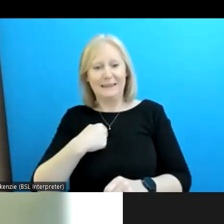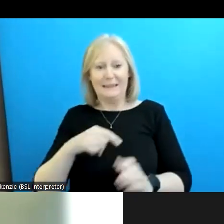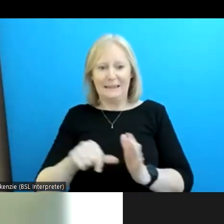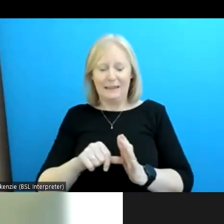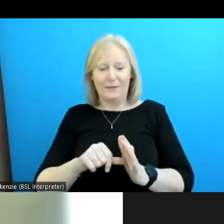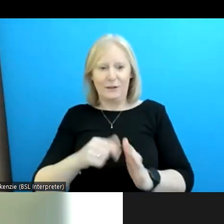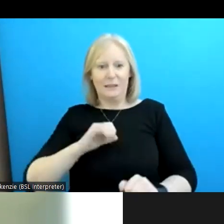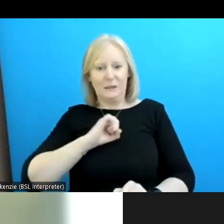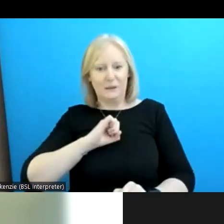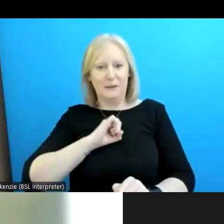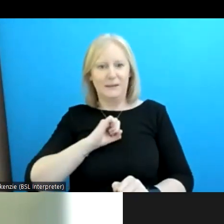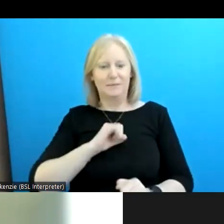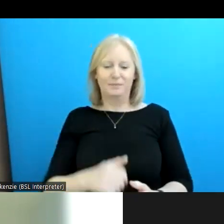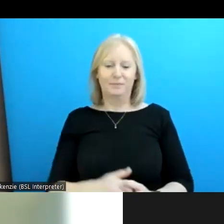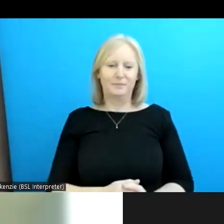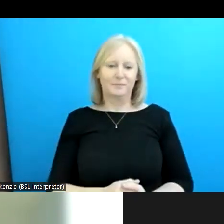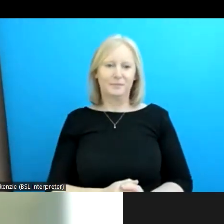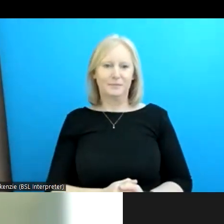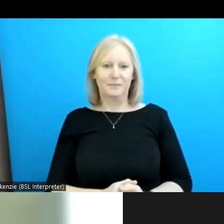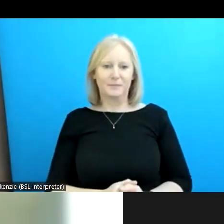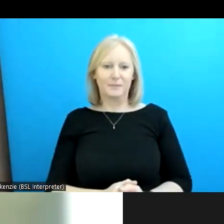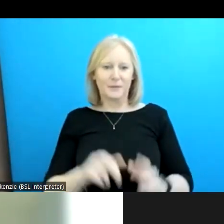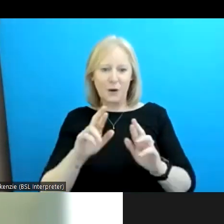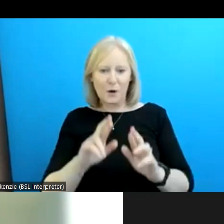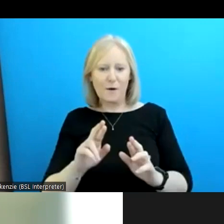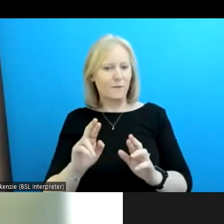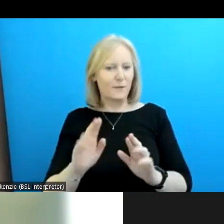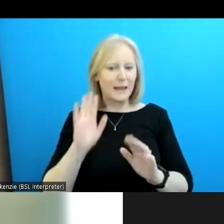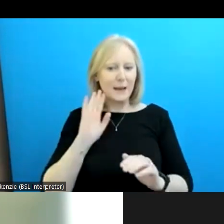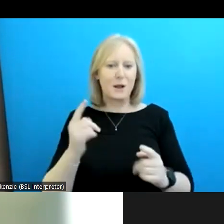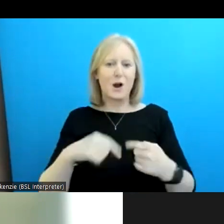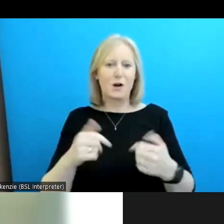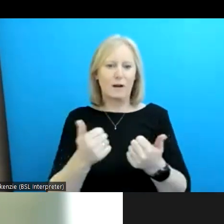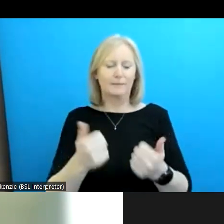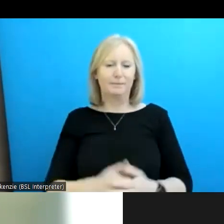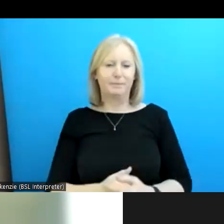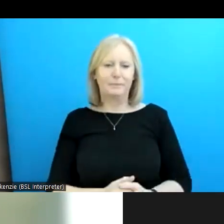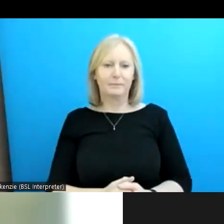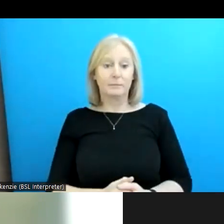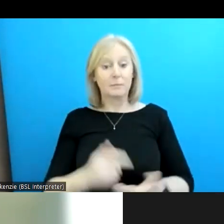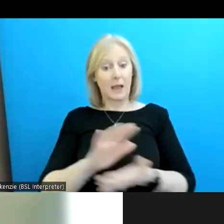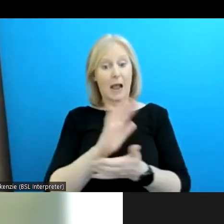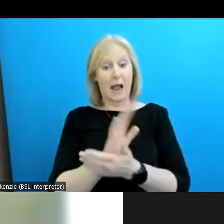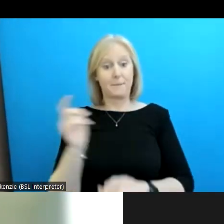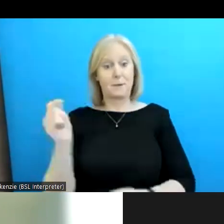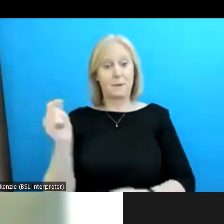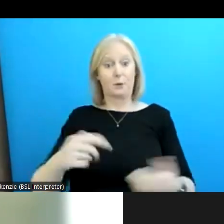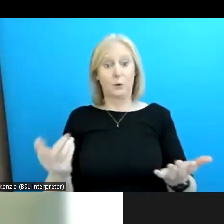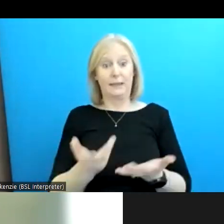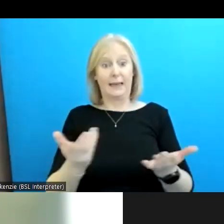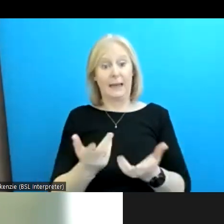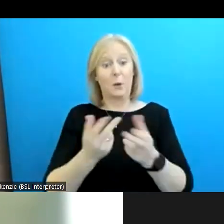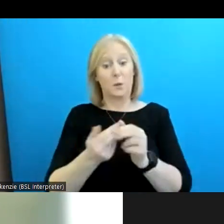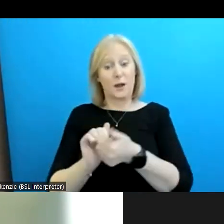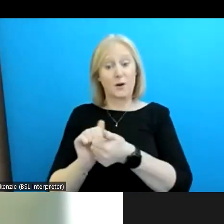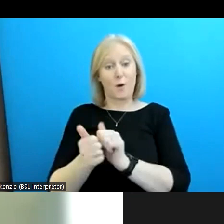got a strepsil in my mouth, so hopefully you can still hear me okay. I'm really happy to be with you today, along with my colleagues